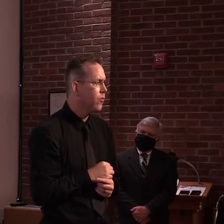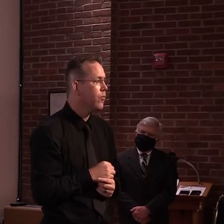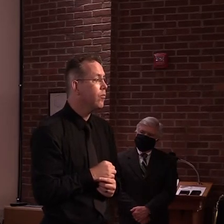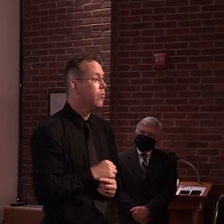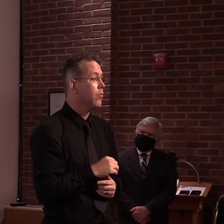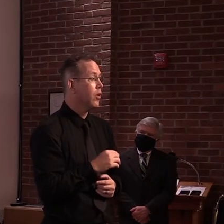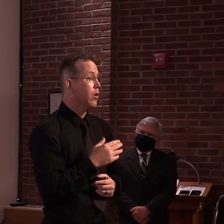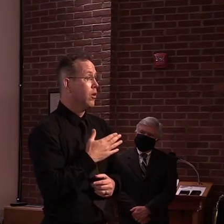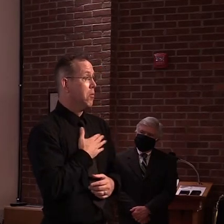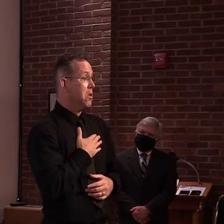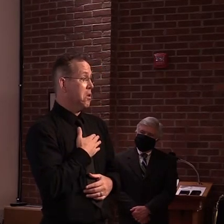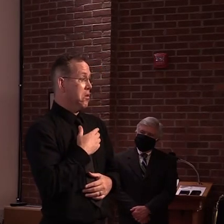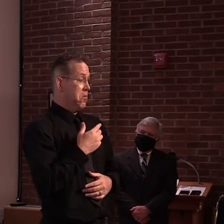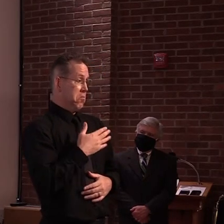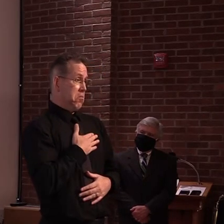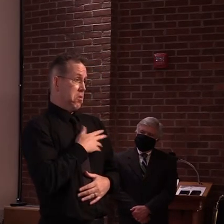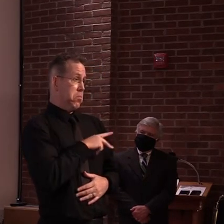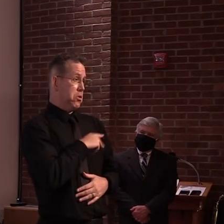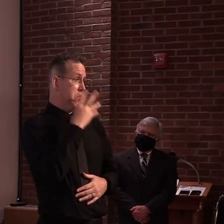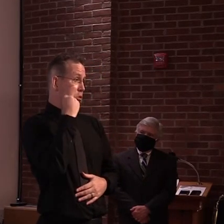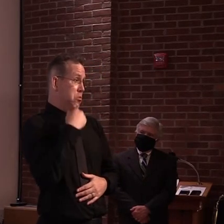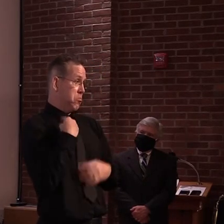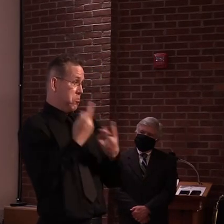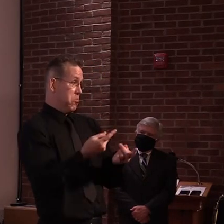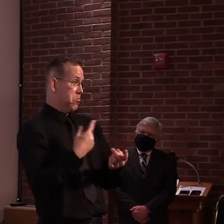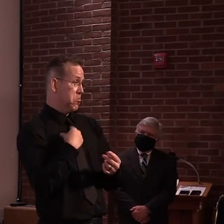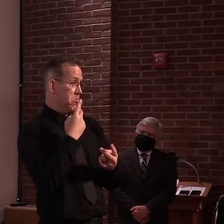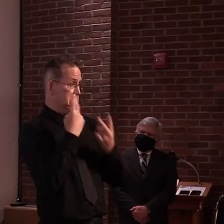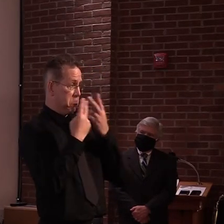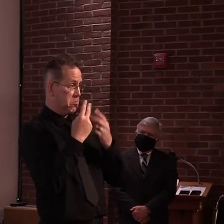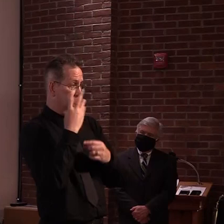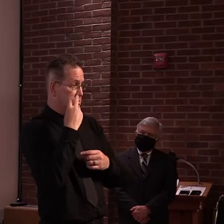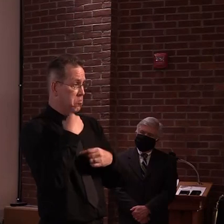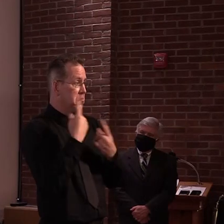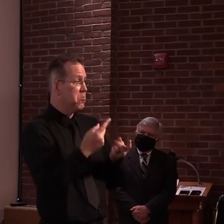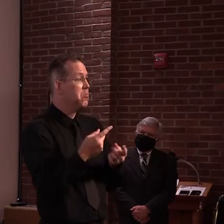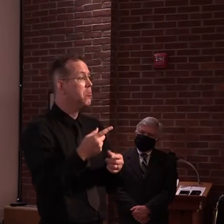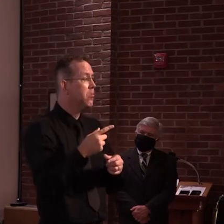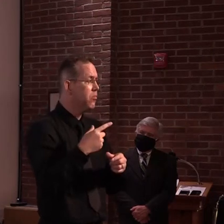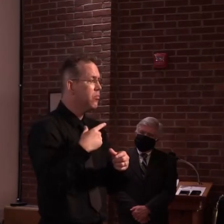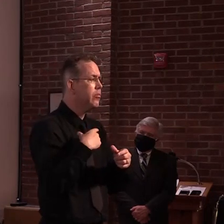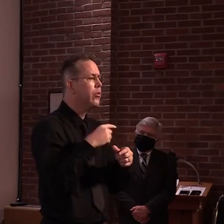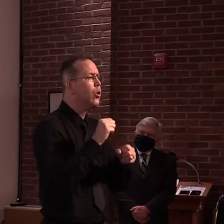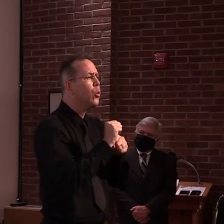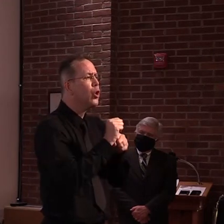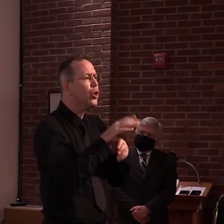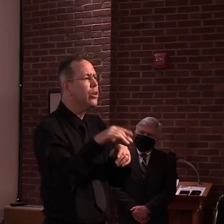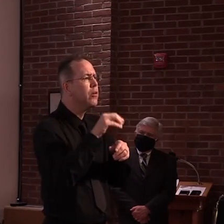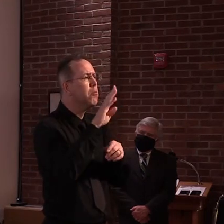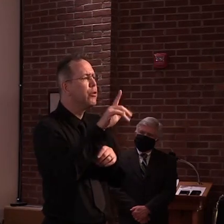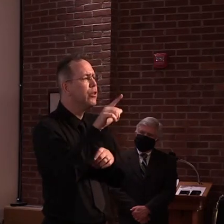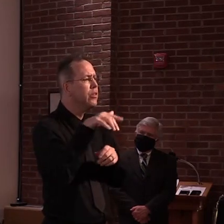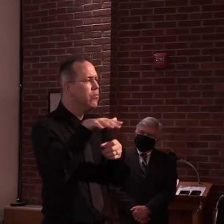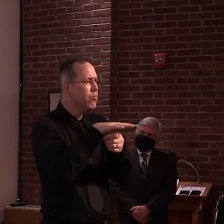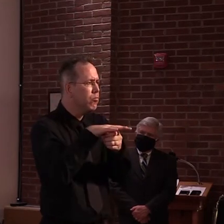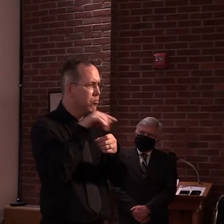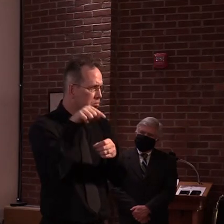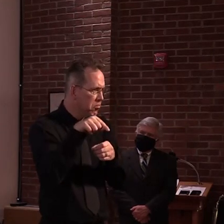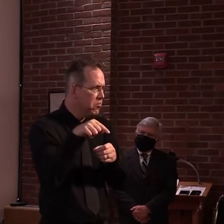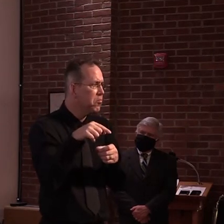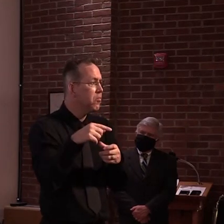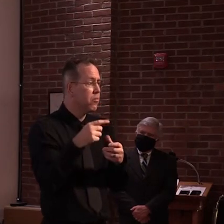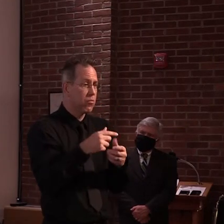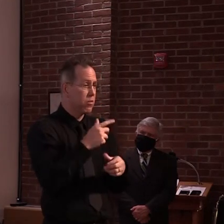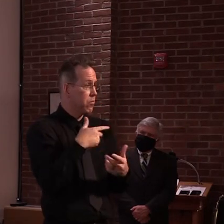get out of my car in the parking garage on Cherry Street to go upstairs to my office. before I even get to